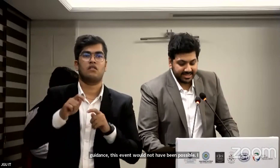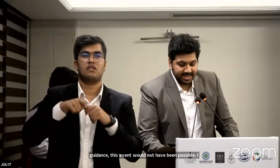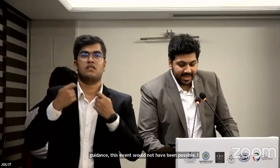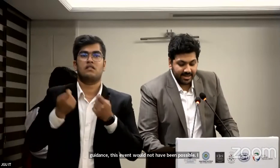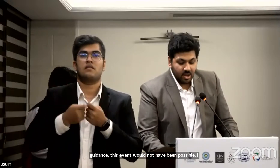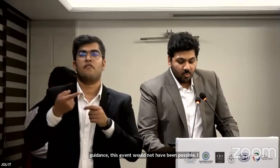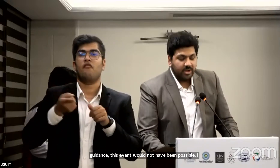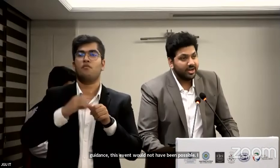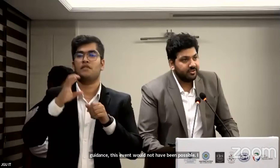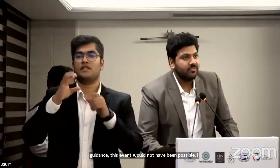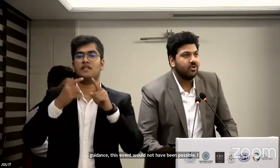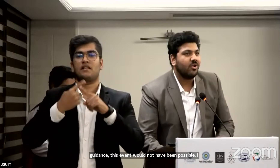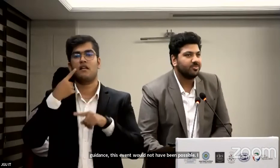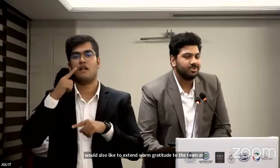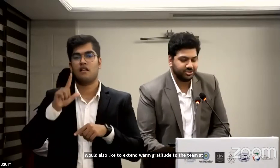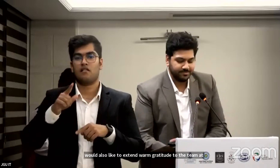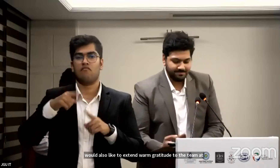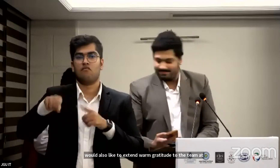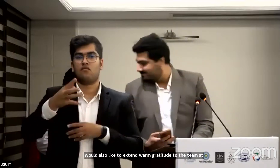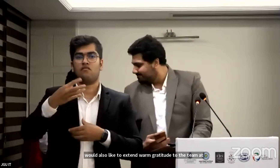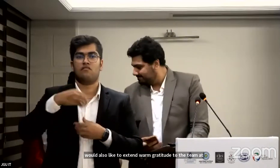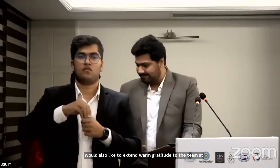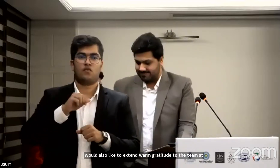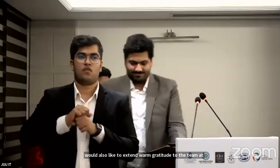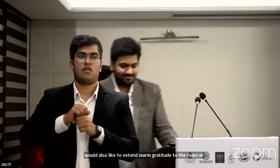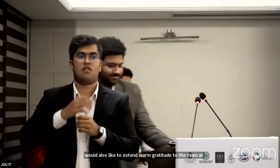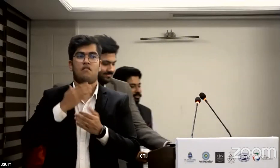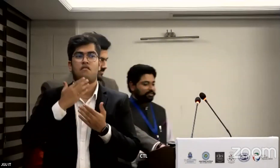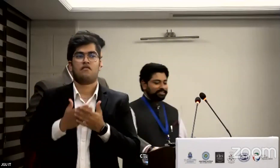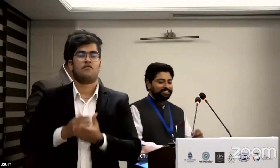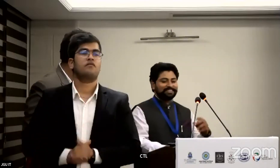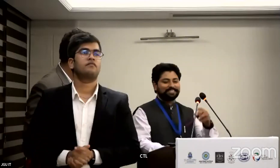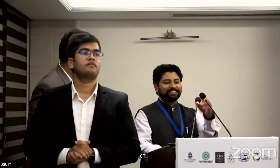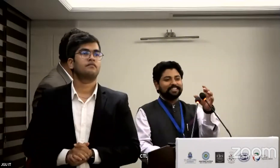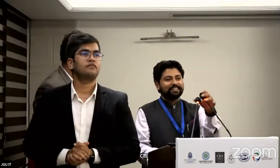at CTIL. We are grateful for your contribution.